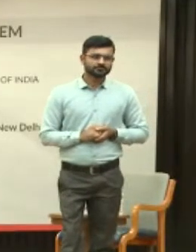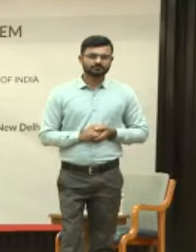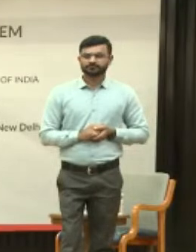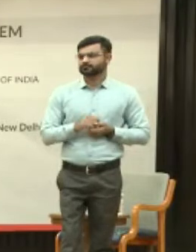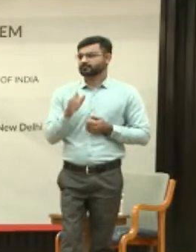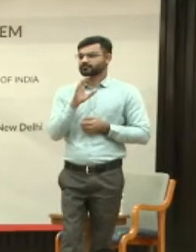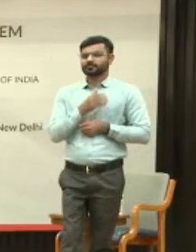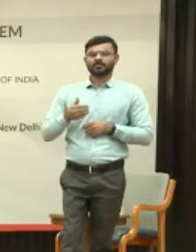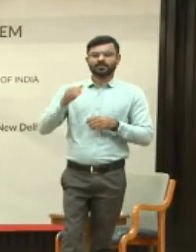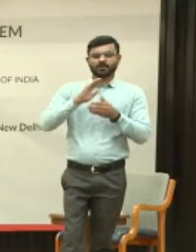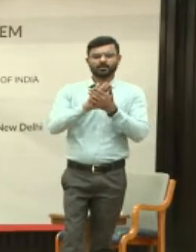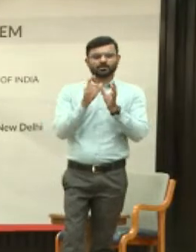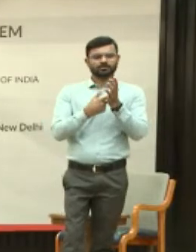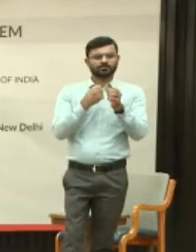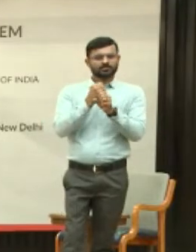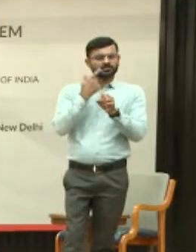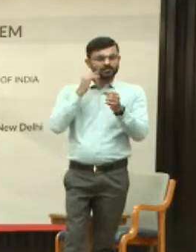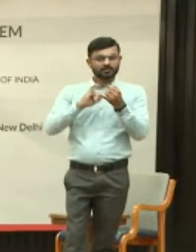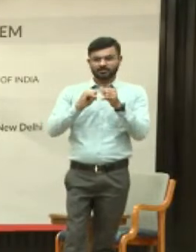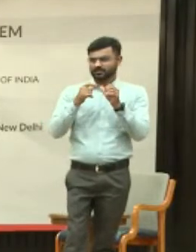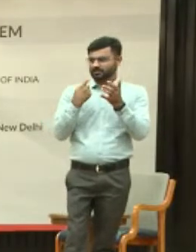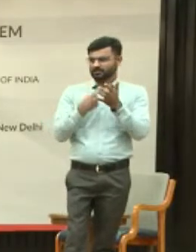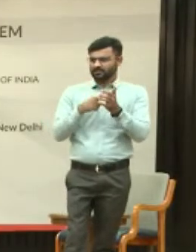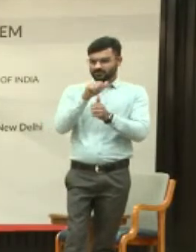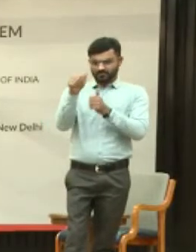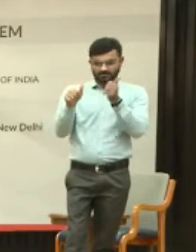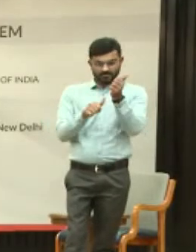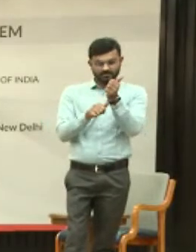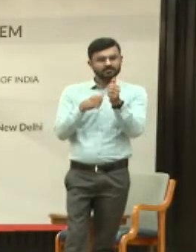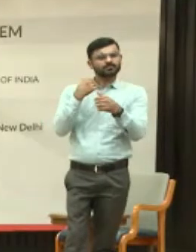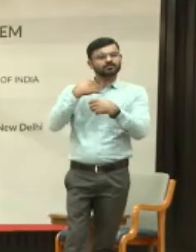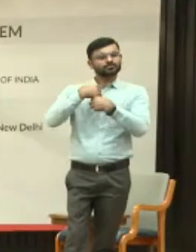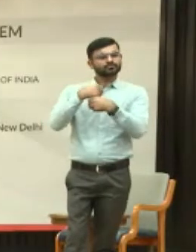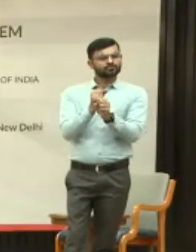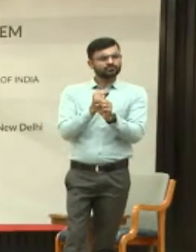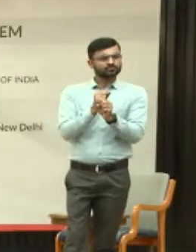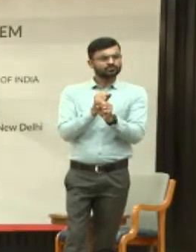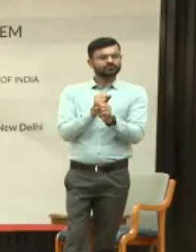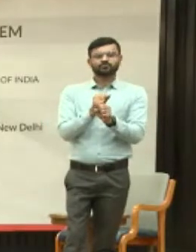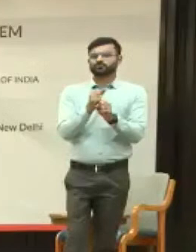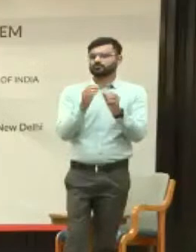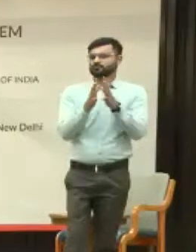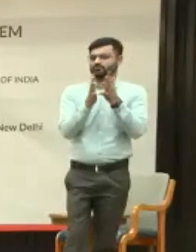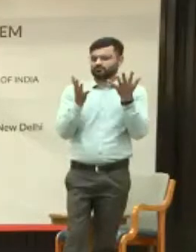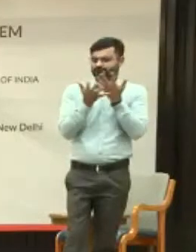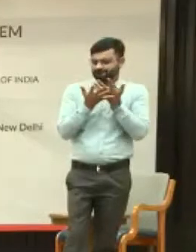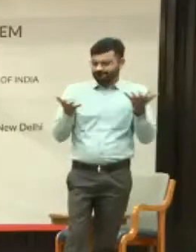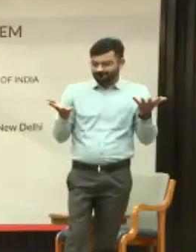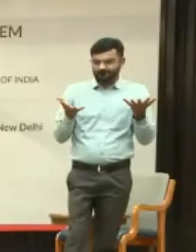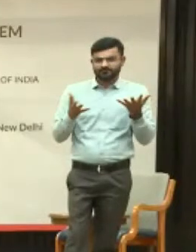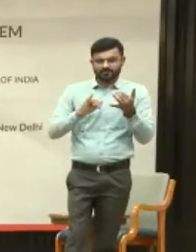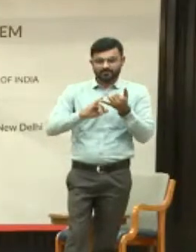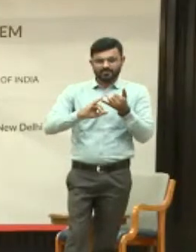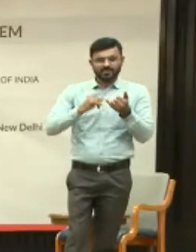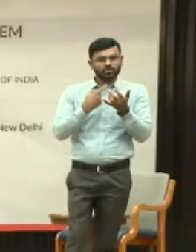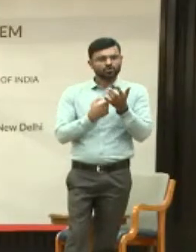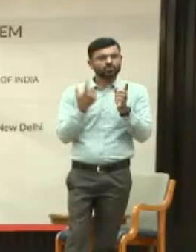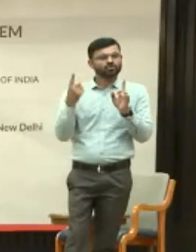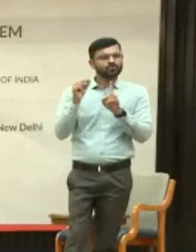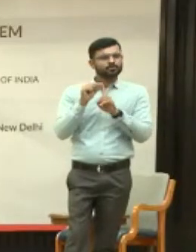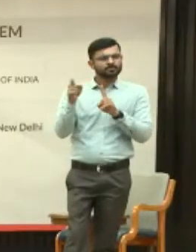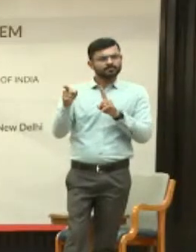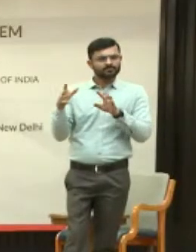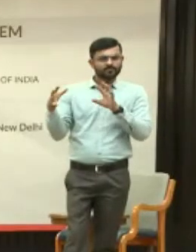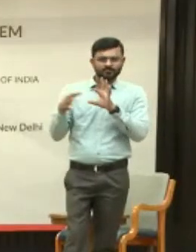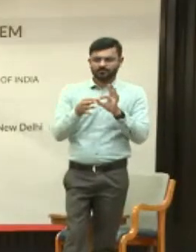So Churchill's cigar assistant was created to source these cheroots